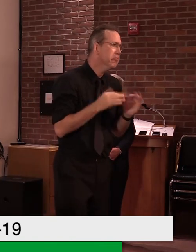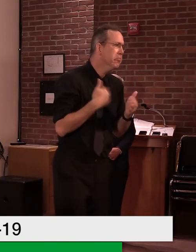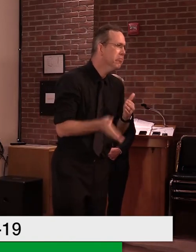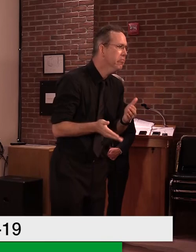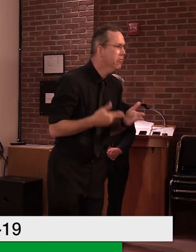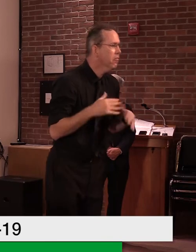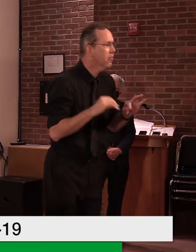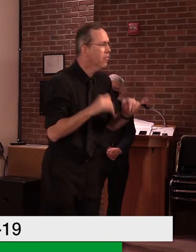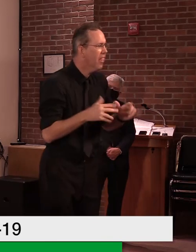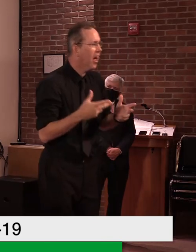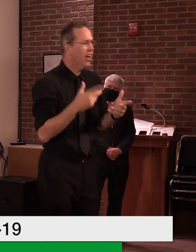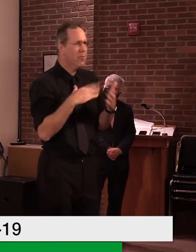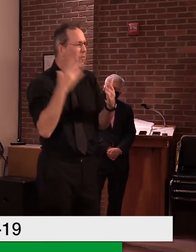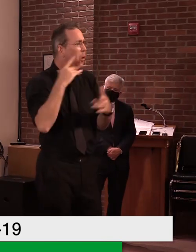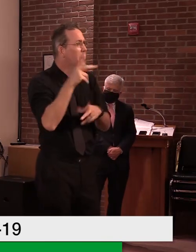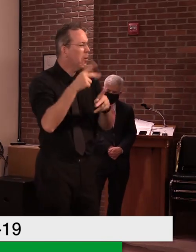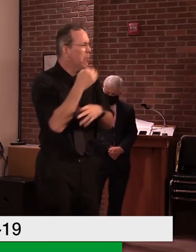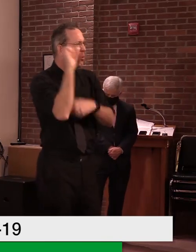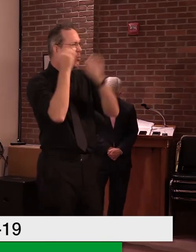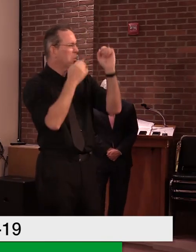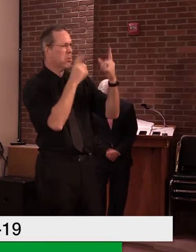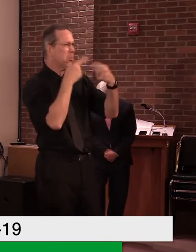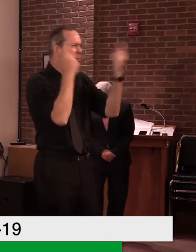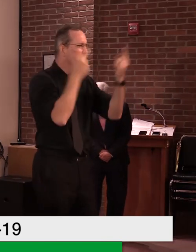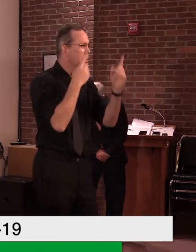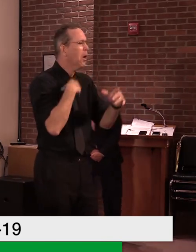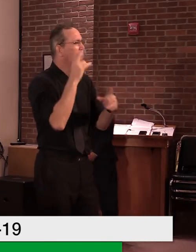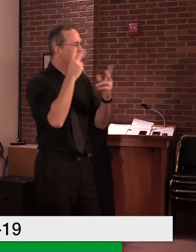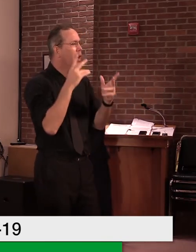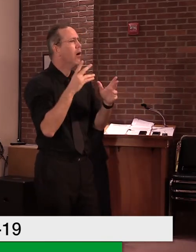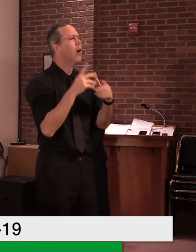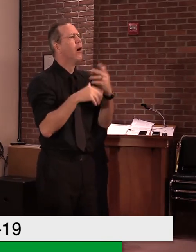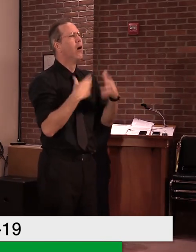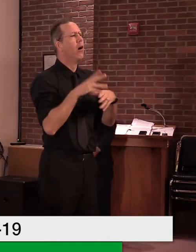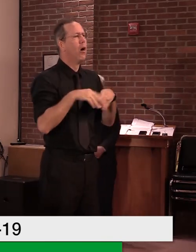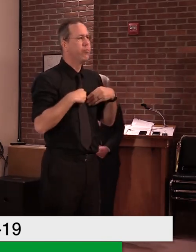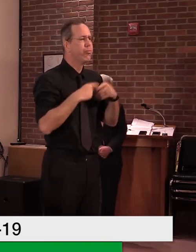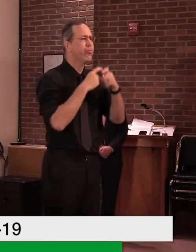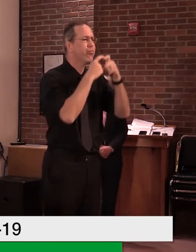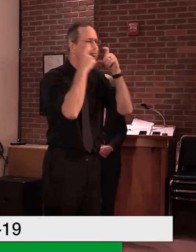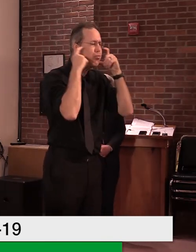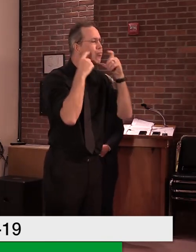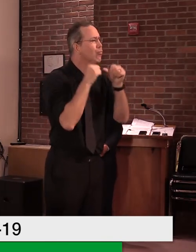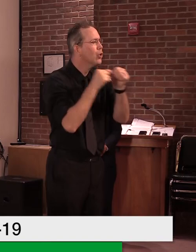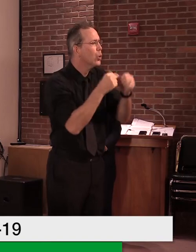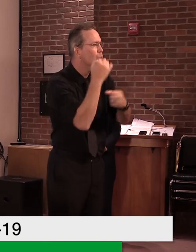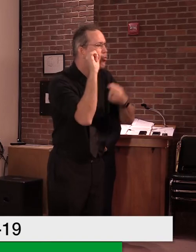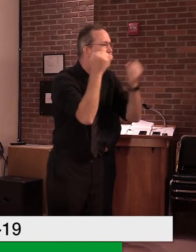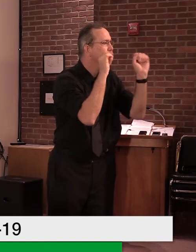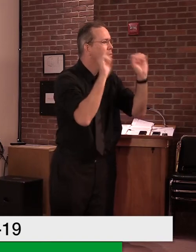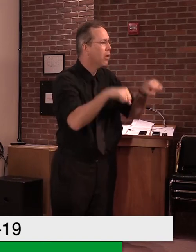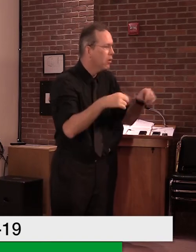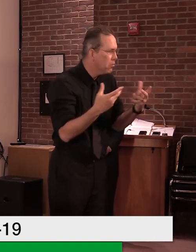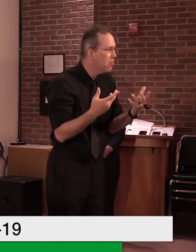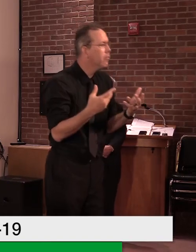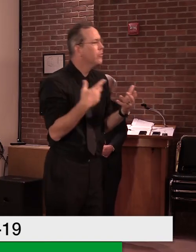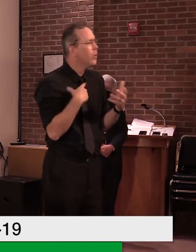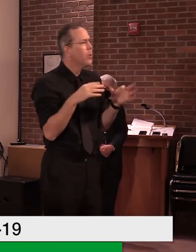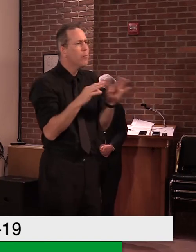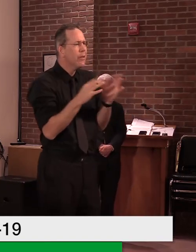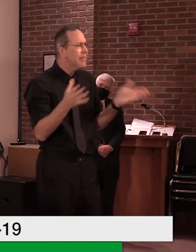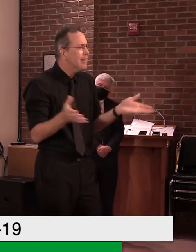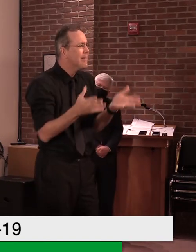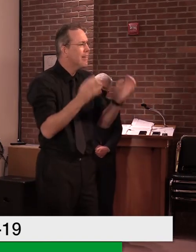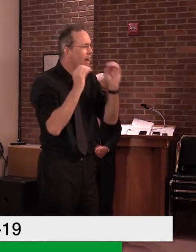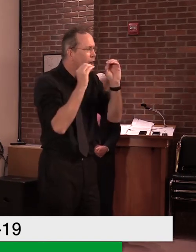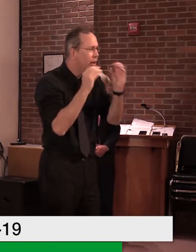to. And I've always believed that you get more when you lead rather than drive. And trying to force someone